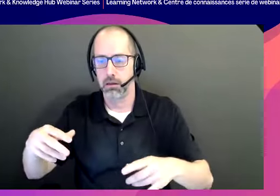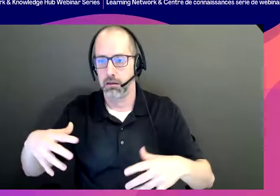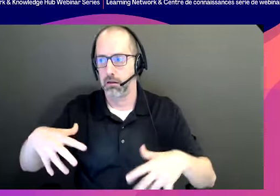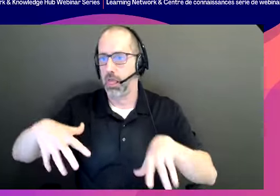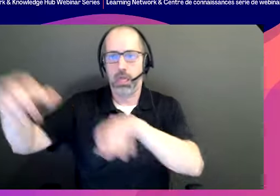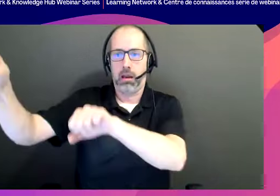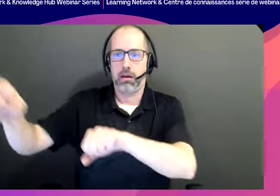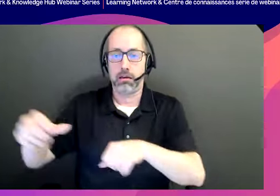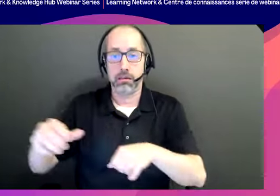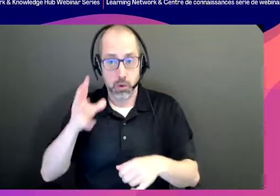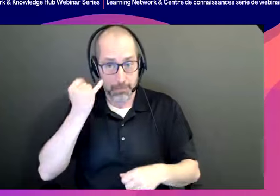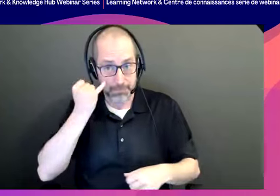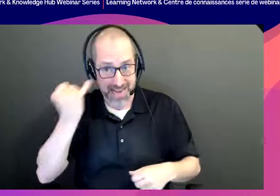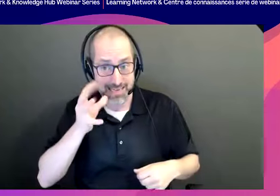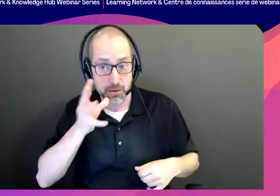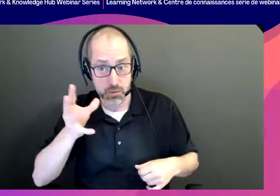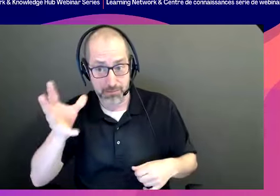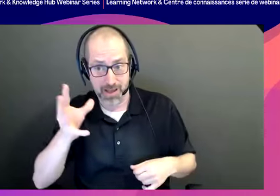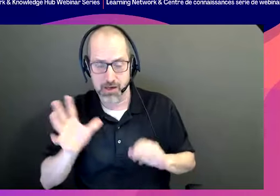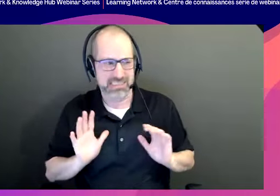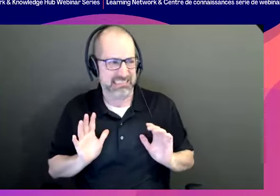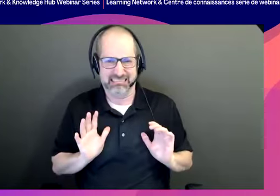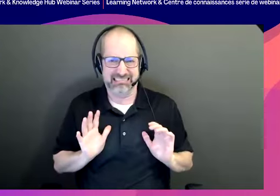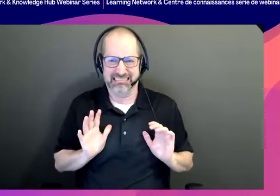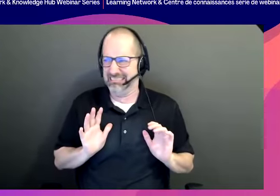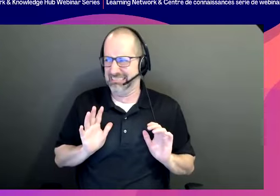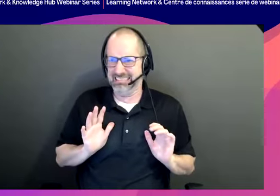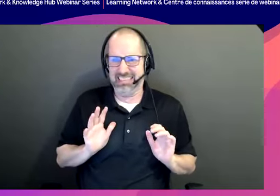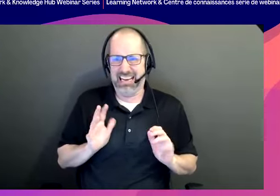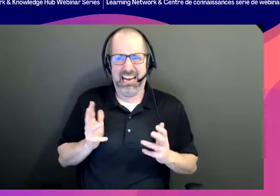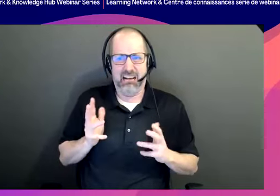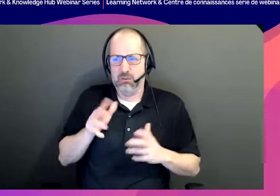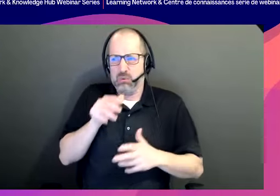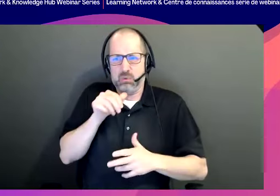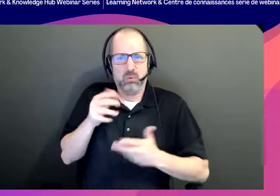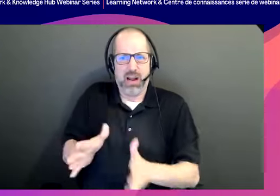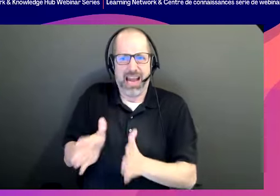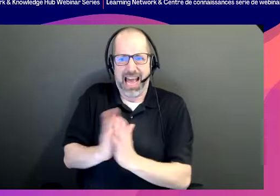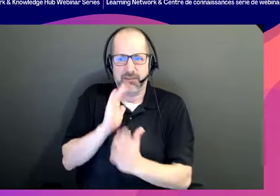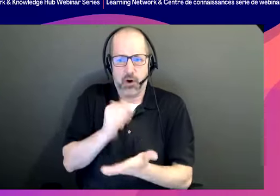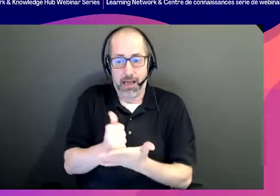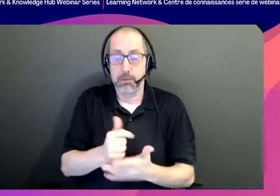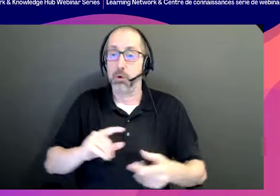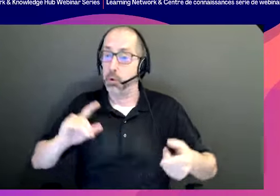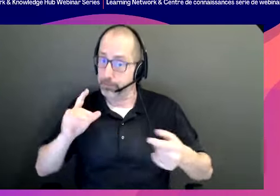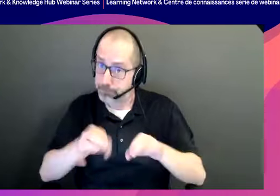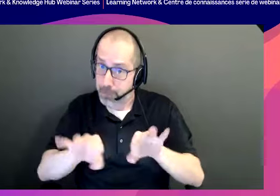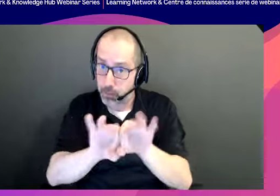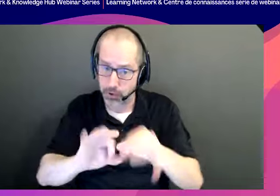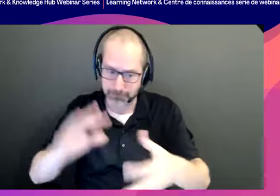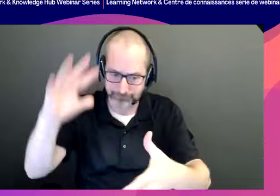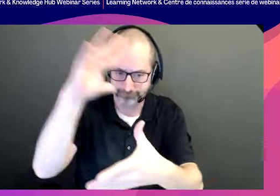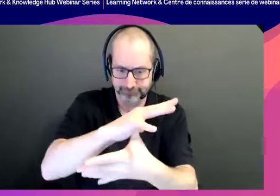grandmother being scared to ask for help? So we really need to put their trust first. You know,